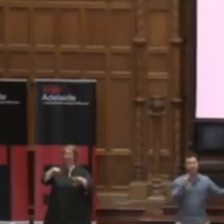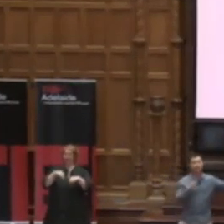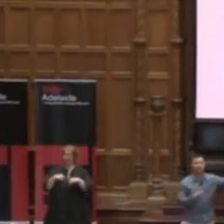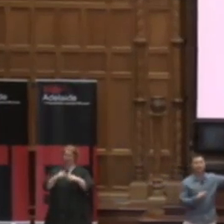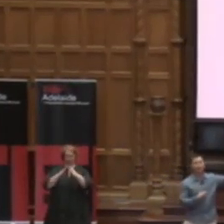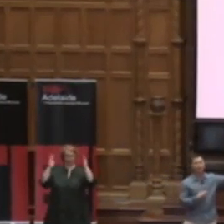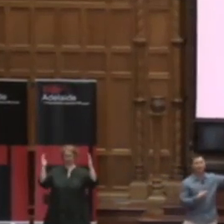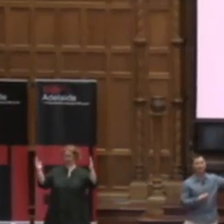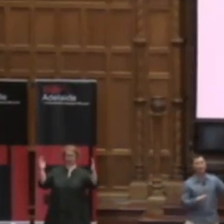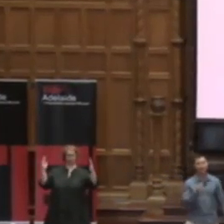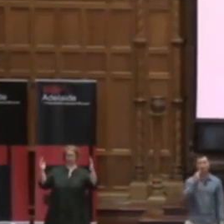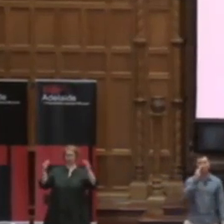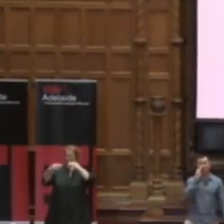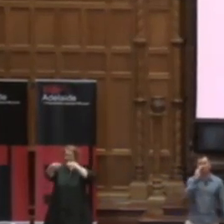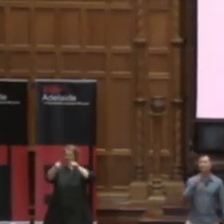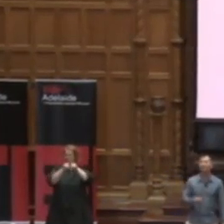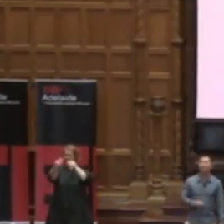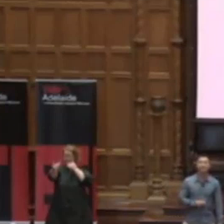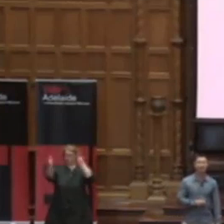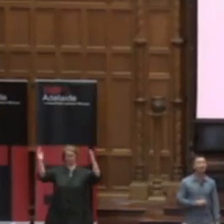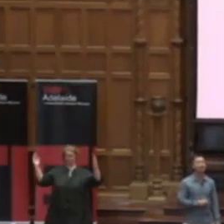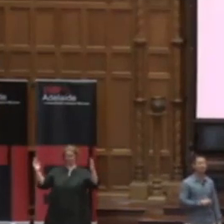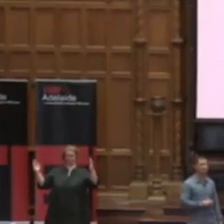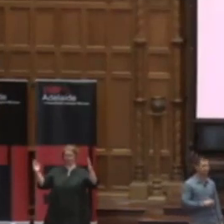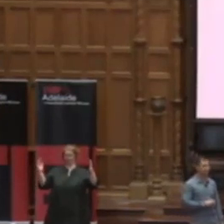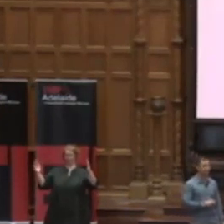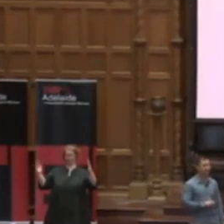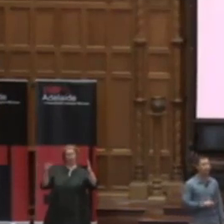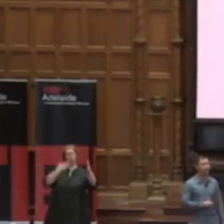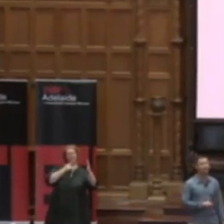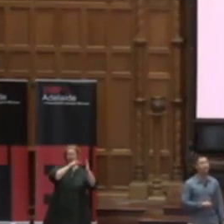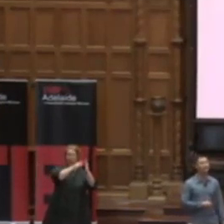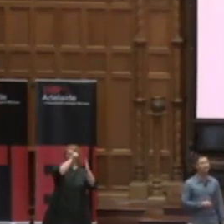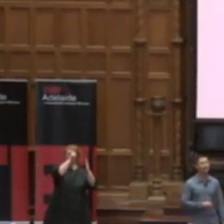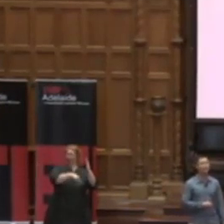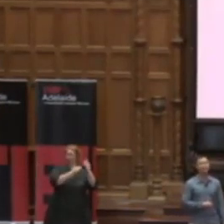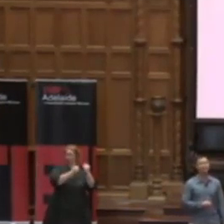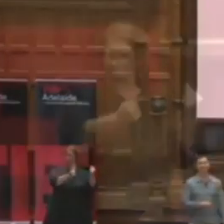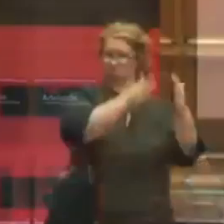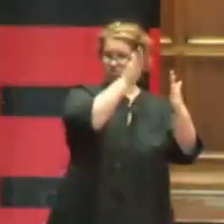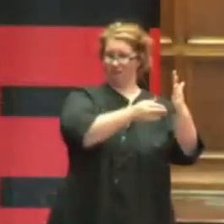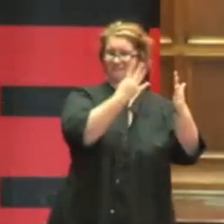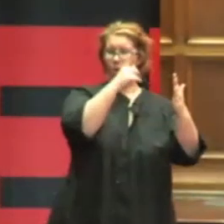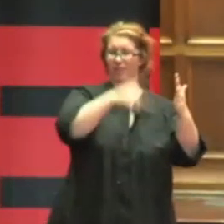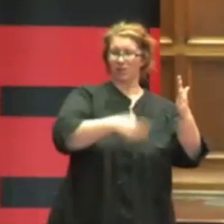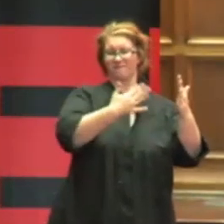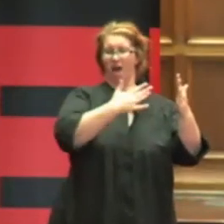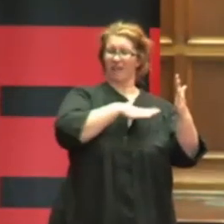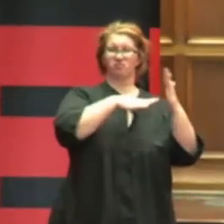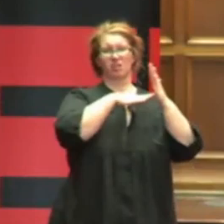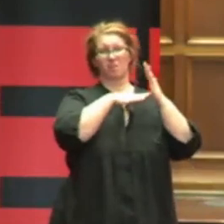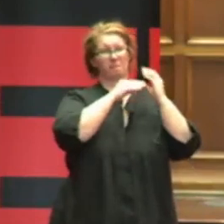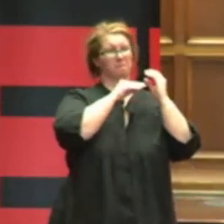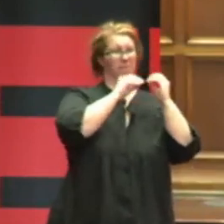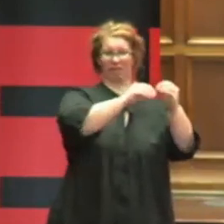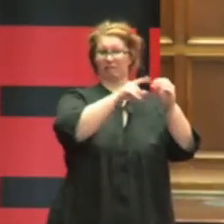for the history of life on Earth. So my nose is the beginning of planet Earth. It's 4,500 million years old.